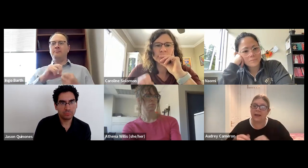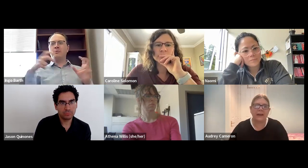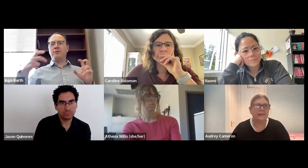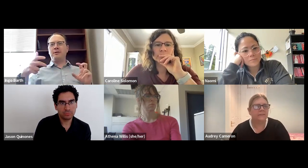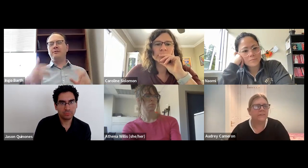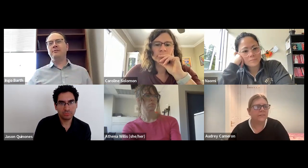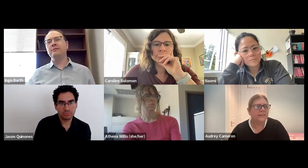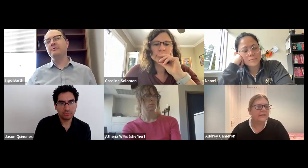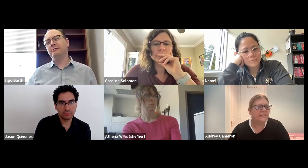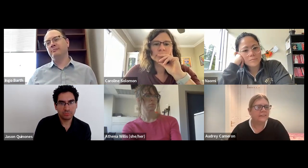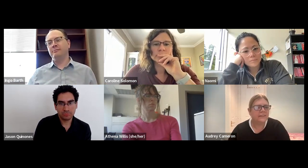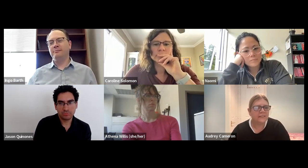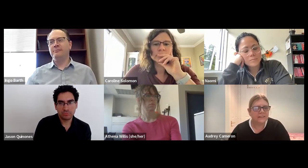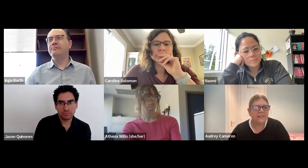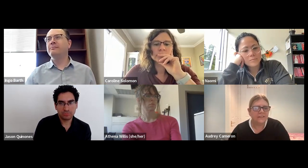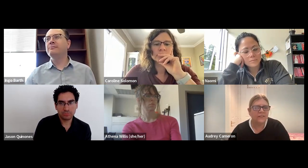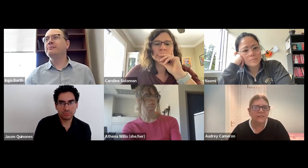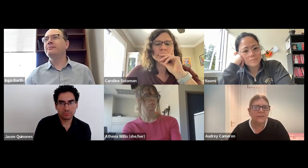uh-huh. Yeah, that's how they represent it on ASL Core.